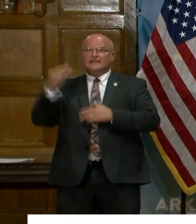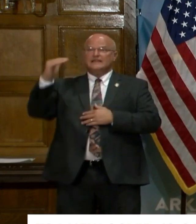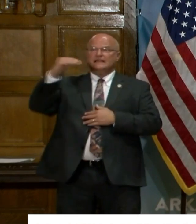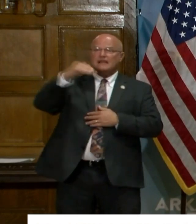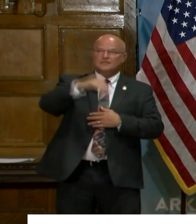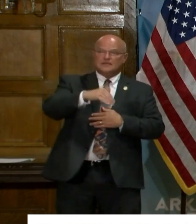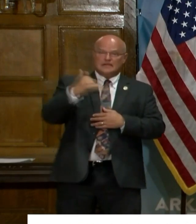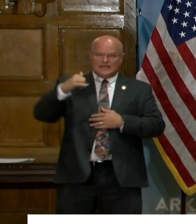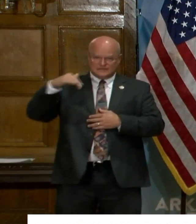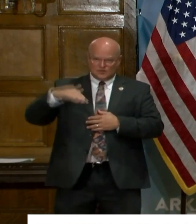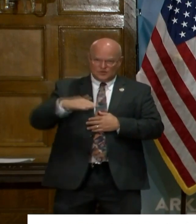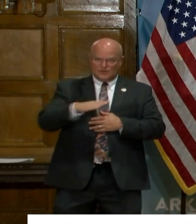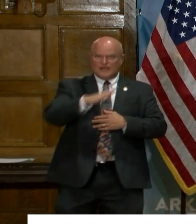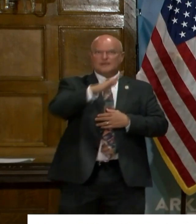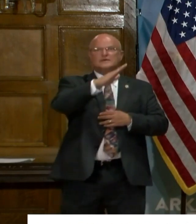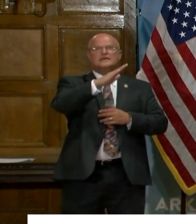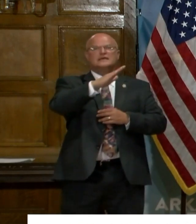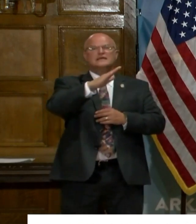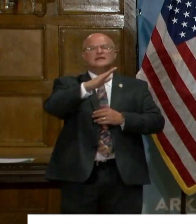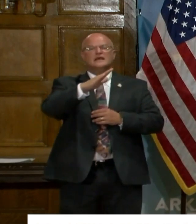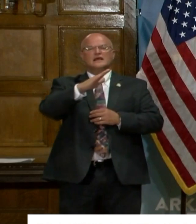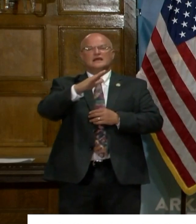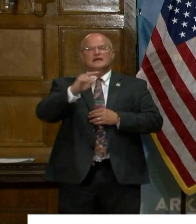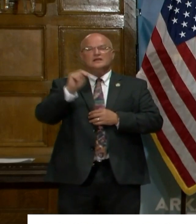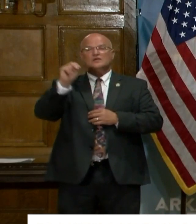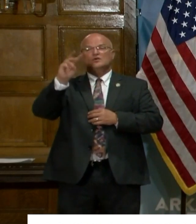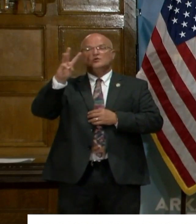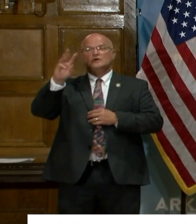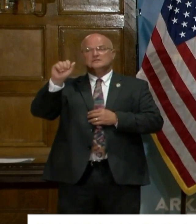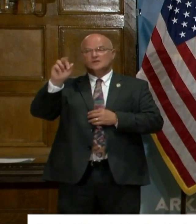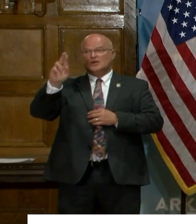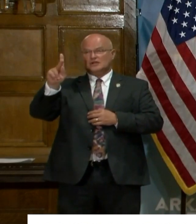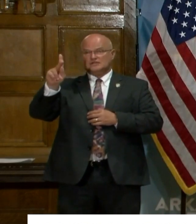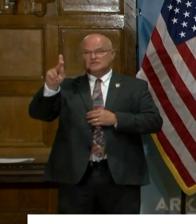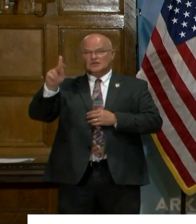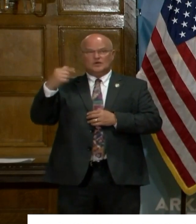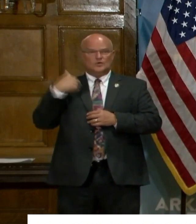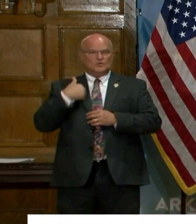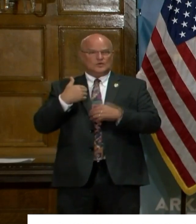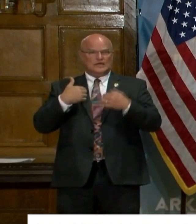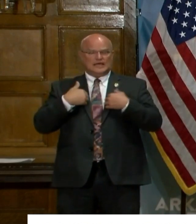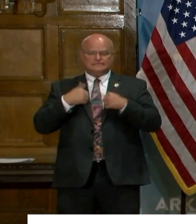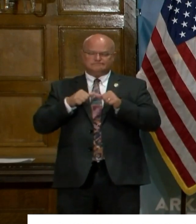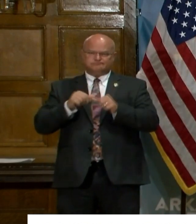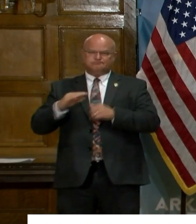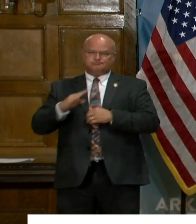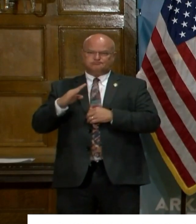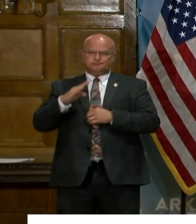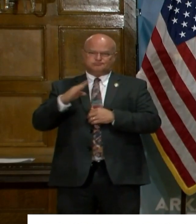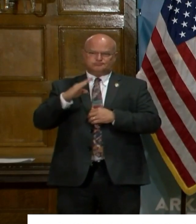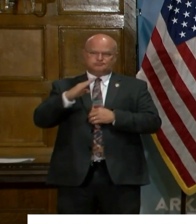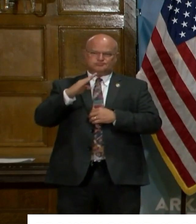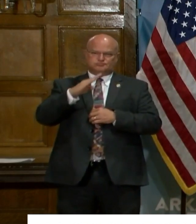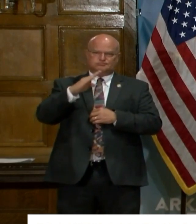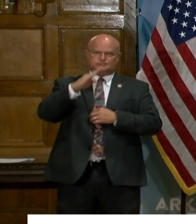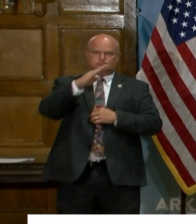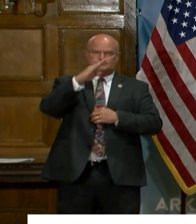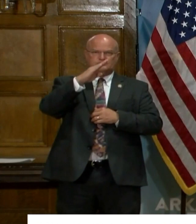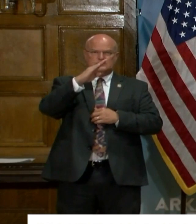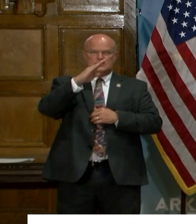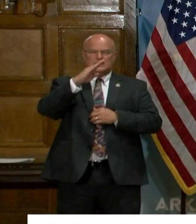down. Now it's going back up again. In northwest Arkansas, we had steady increases,